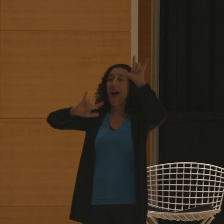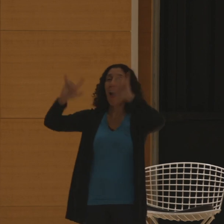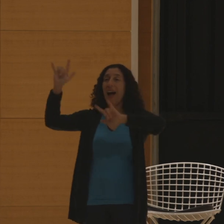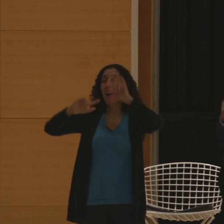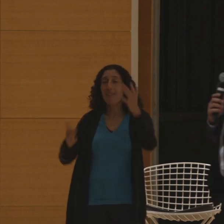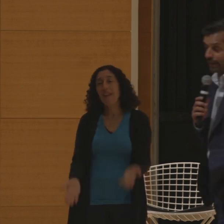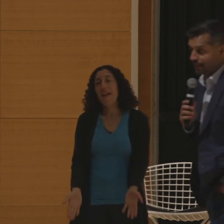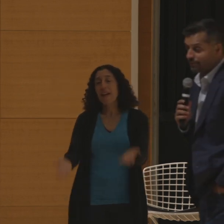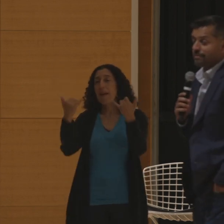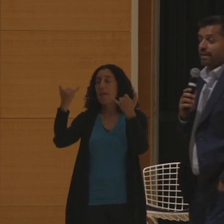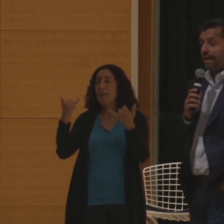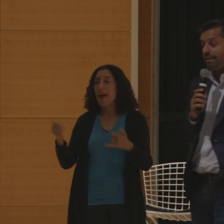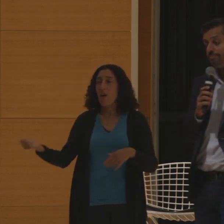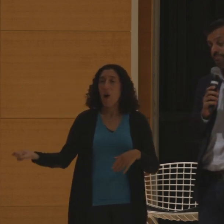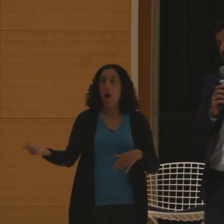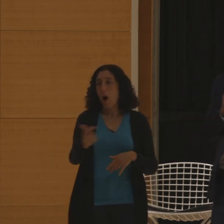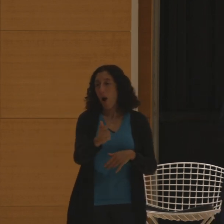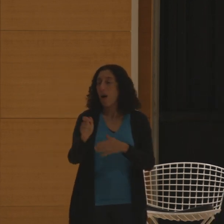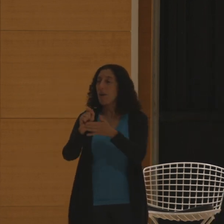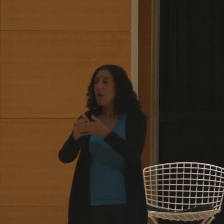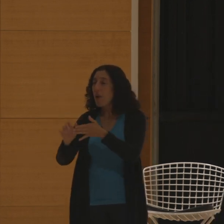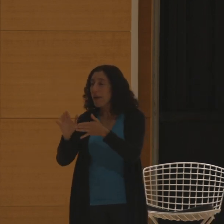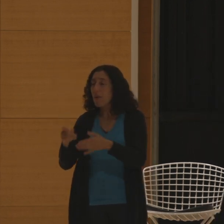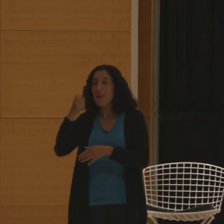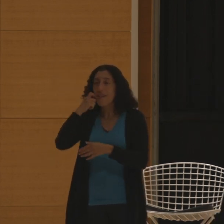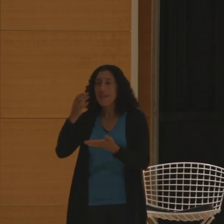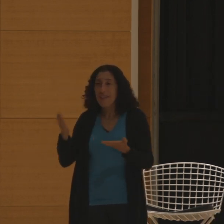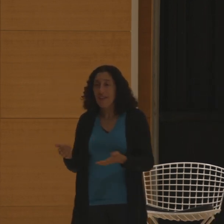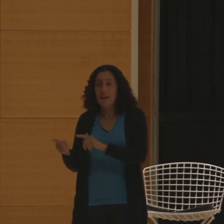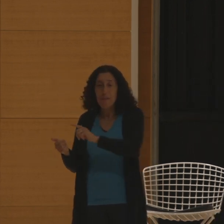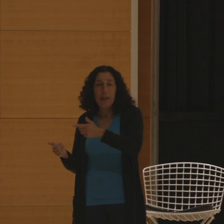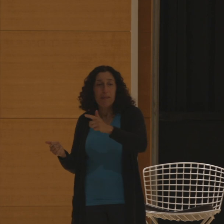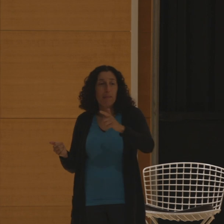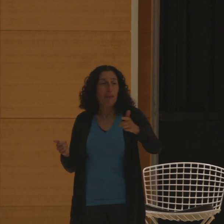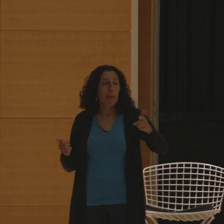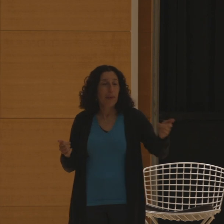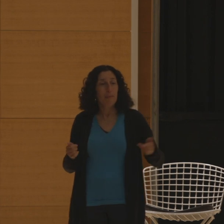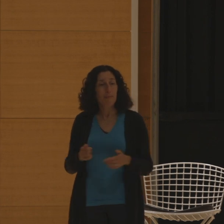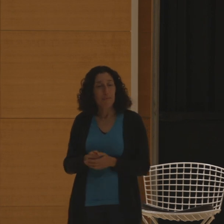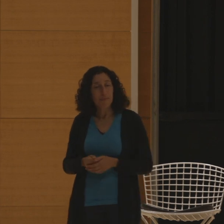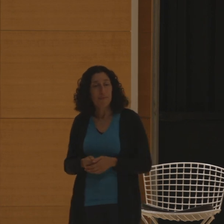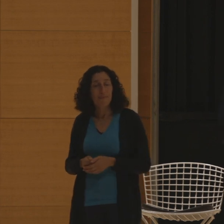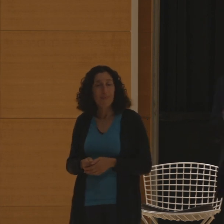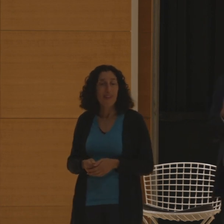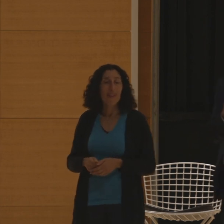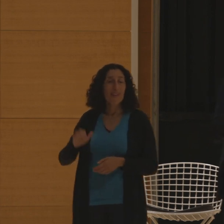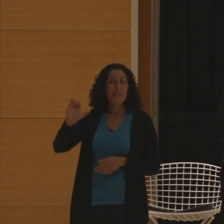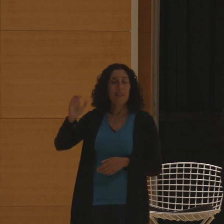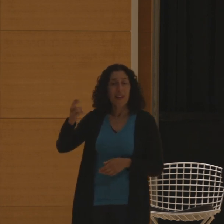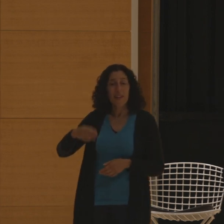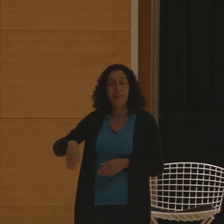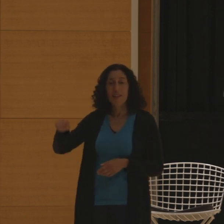it up for the 5 under 35. Ada Zhang, we have Chelsea T. Hicks, we got